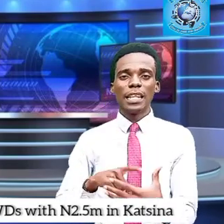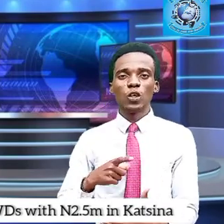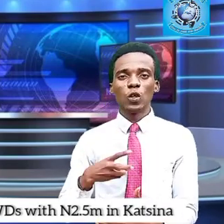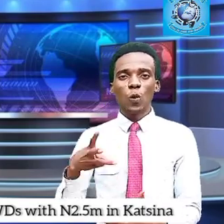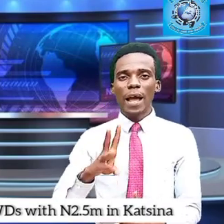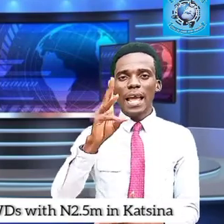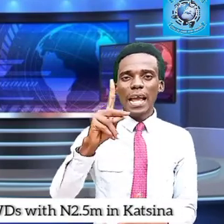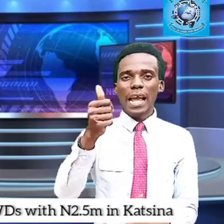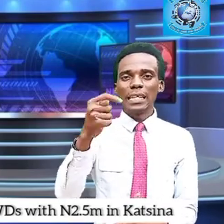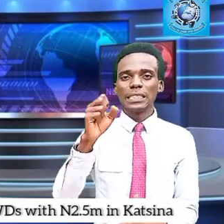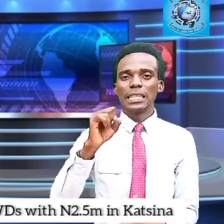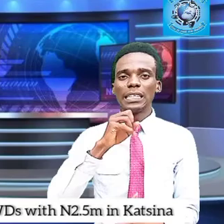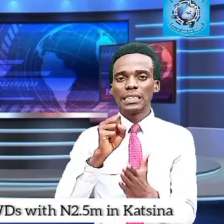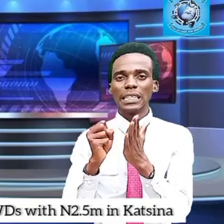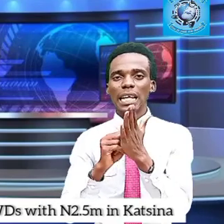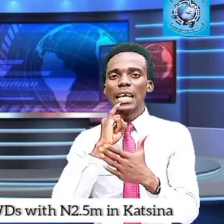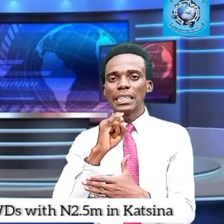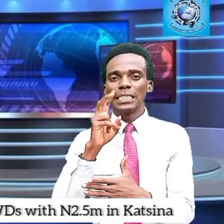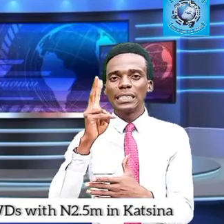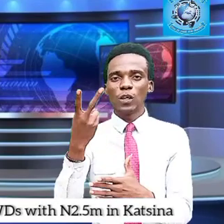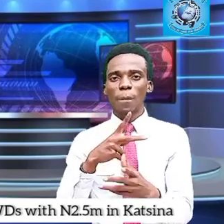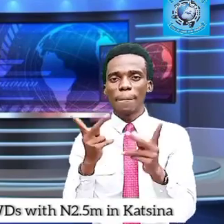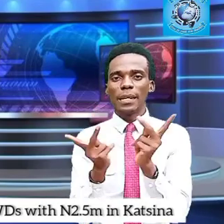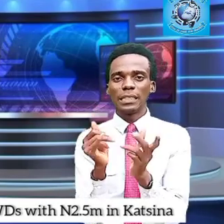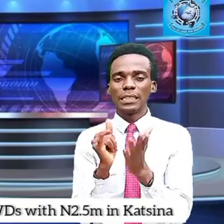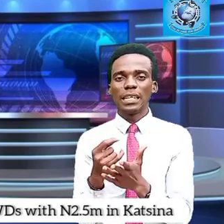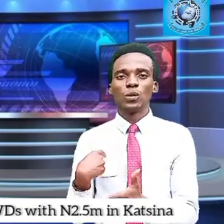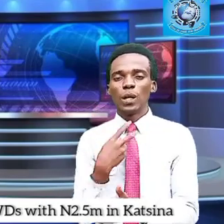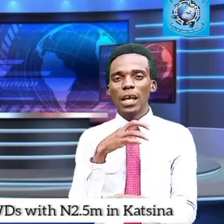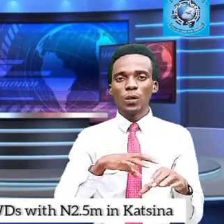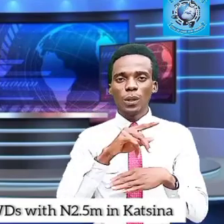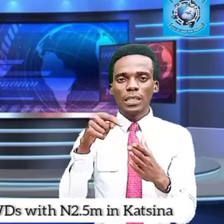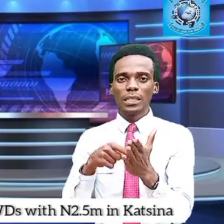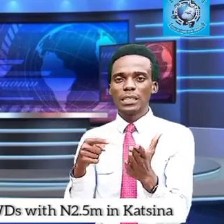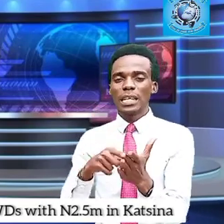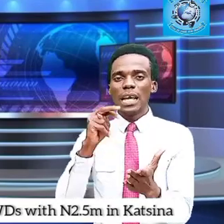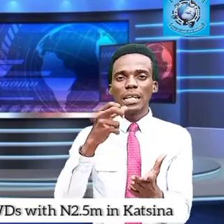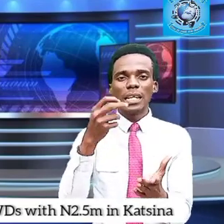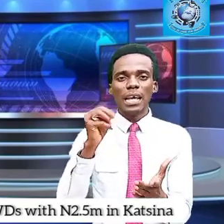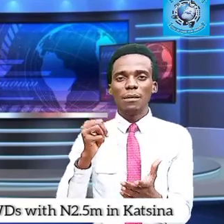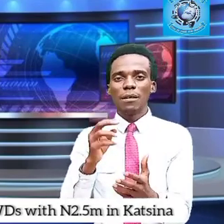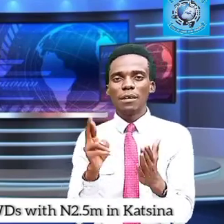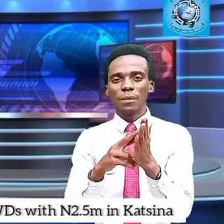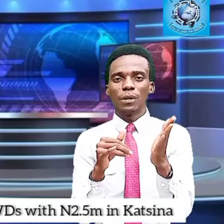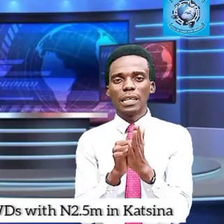place that we are doing this. NAN reports that the theme of the workshop